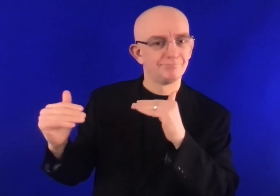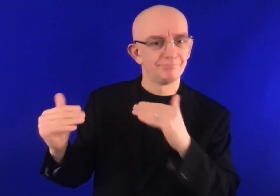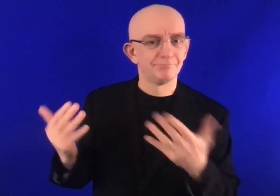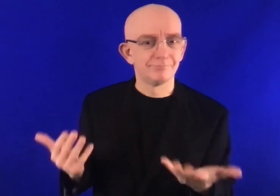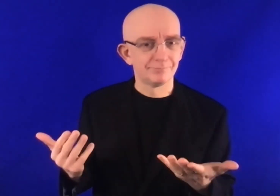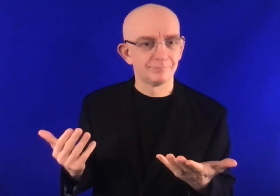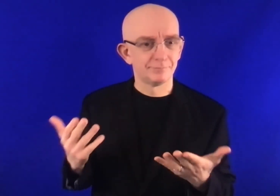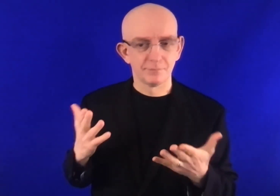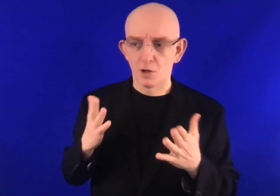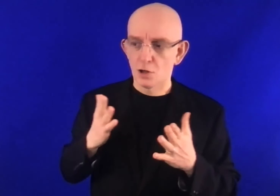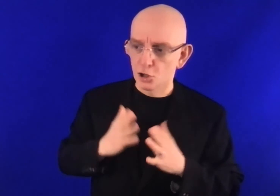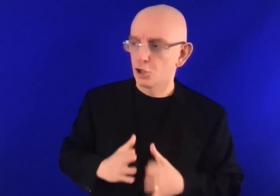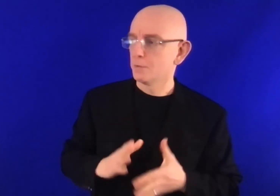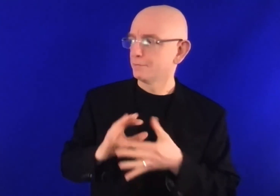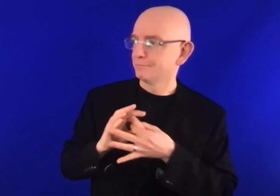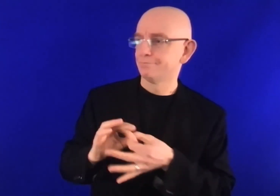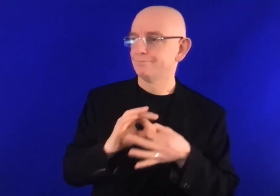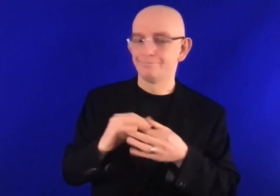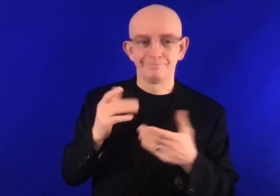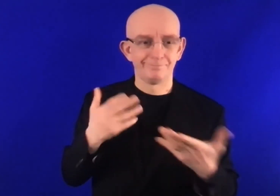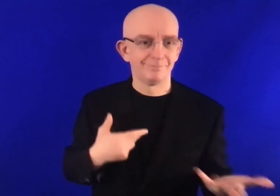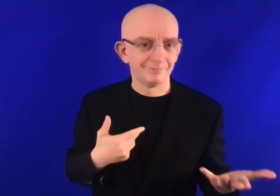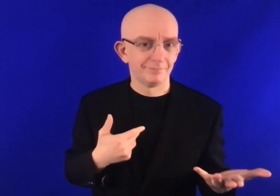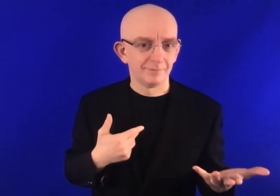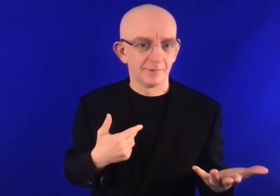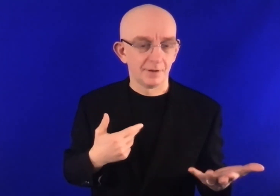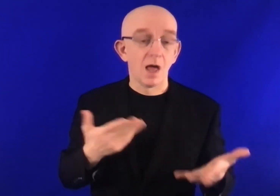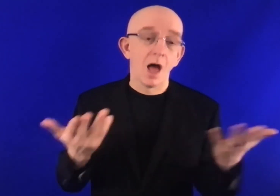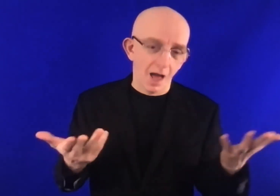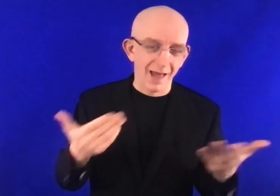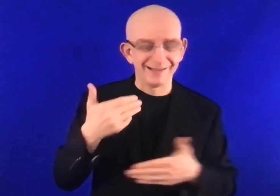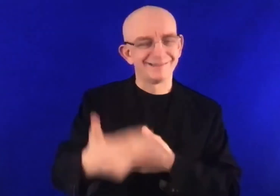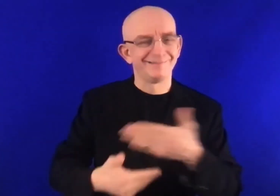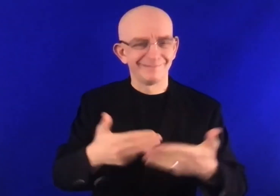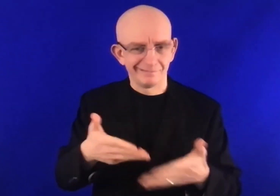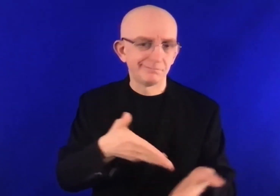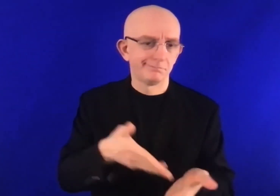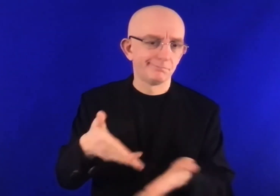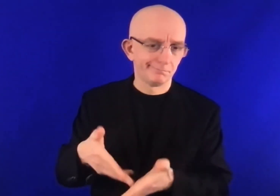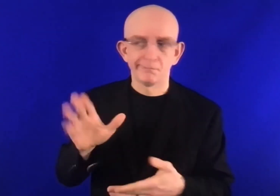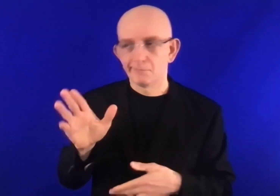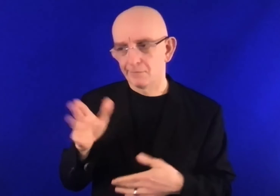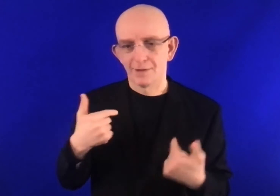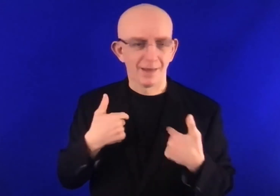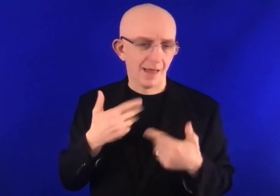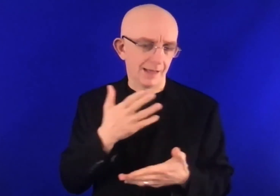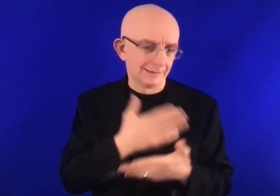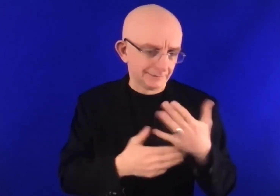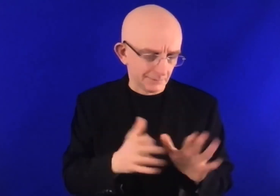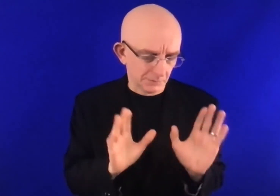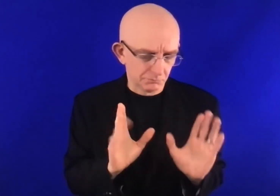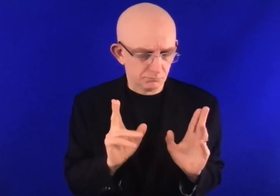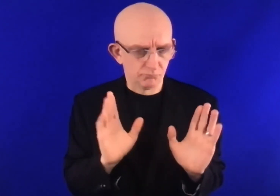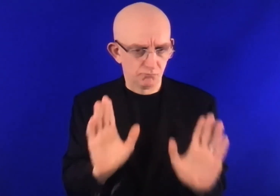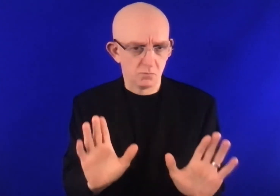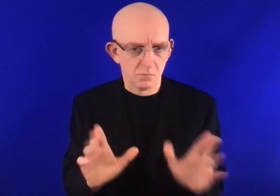because of the disability, but we can live like them and participate and make decisions. They should also